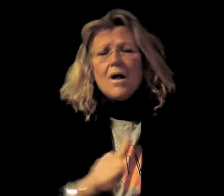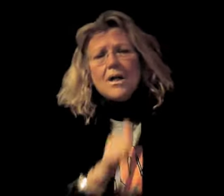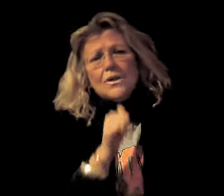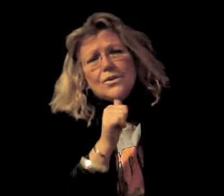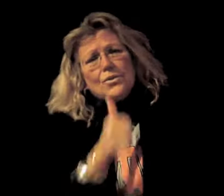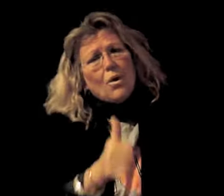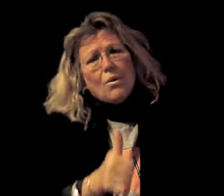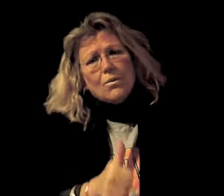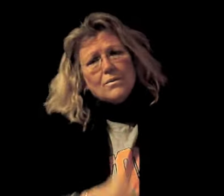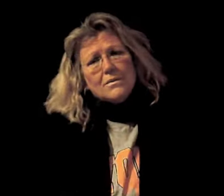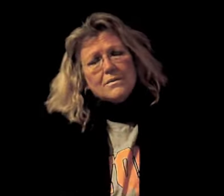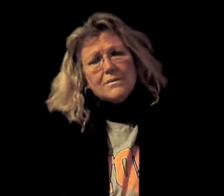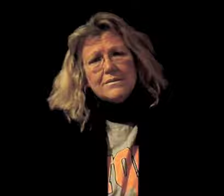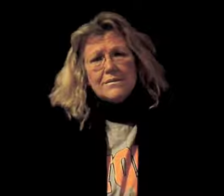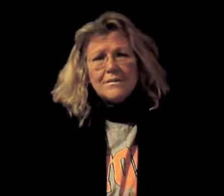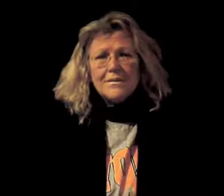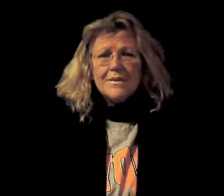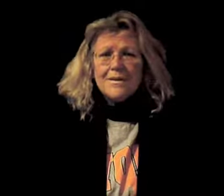now. Don't